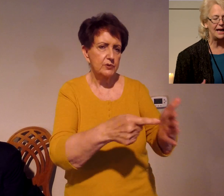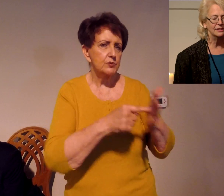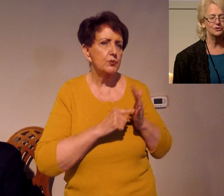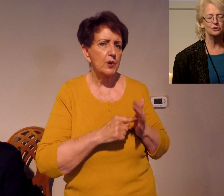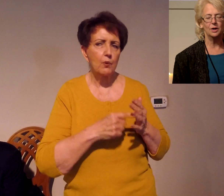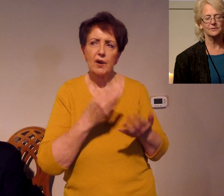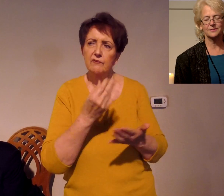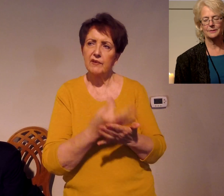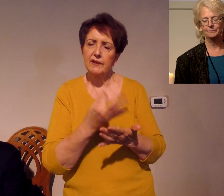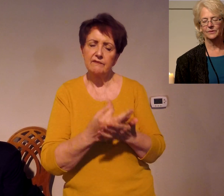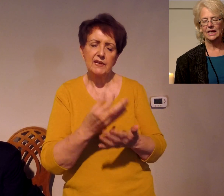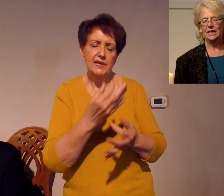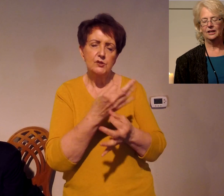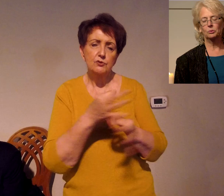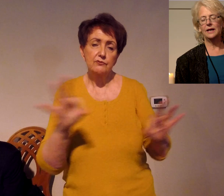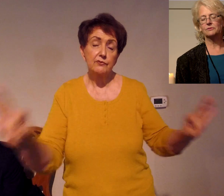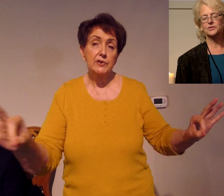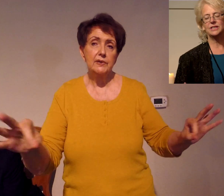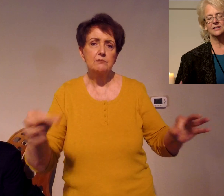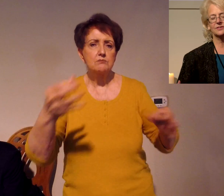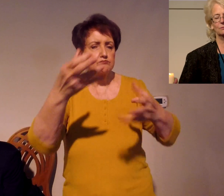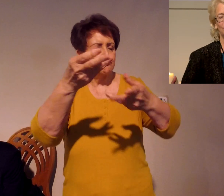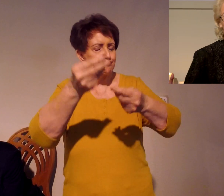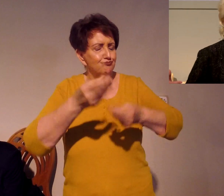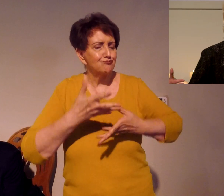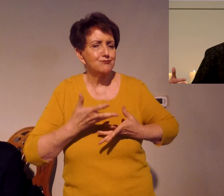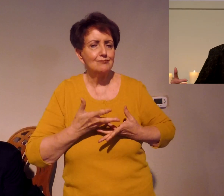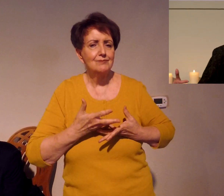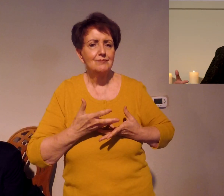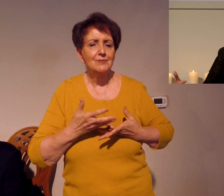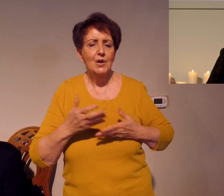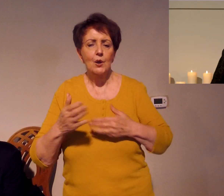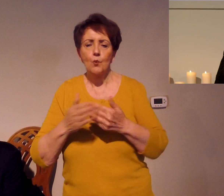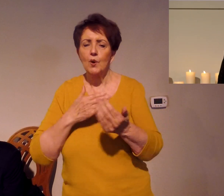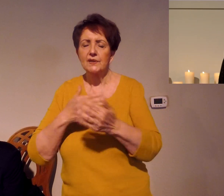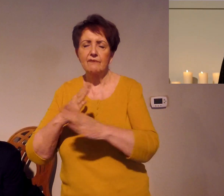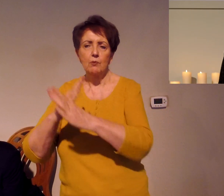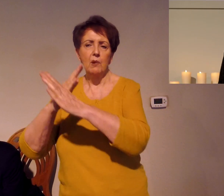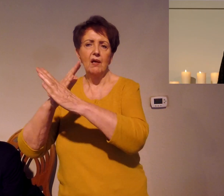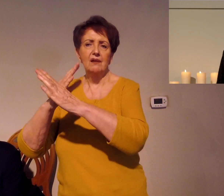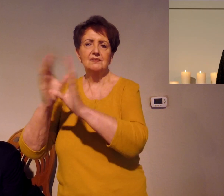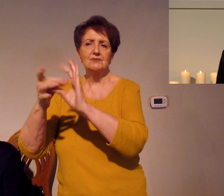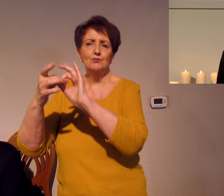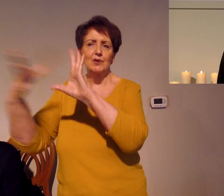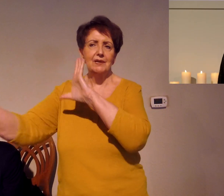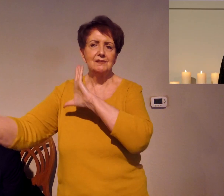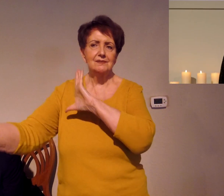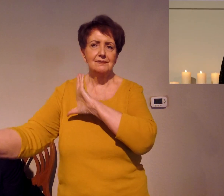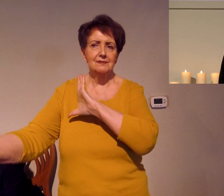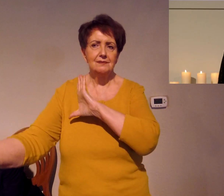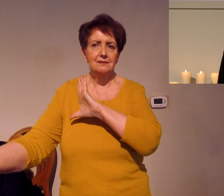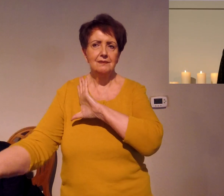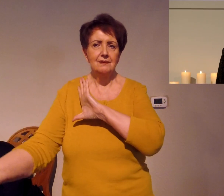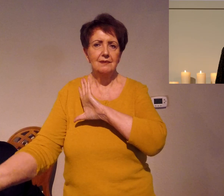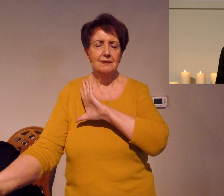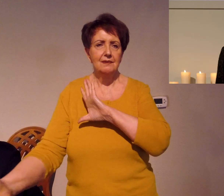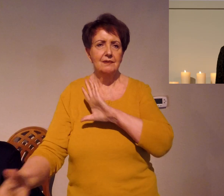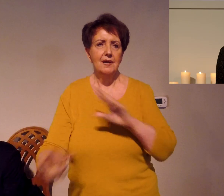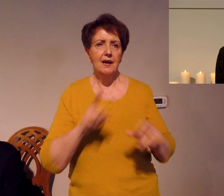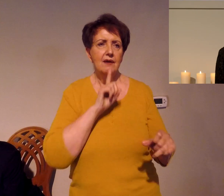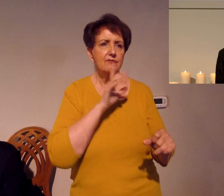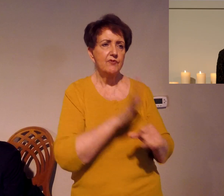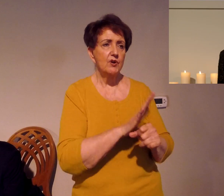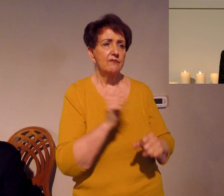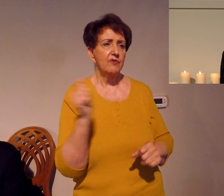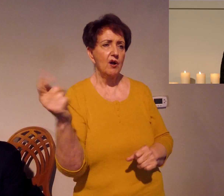is attracted to us, and whatever stands in the way is released. I affirm for each